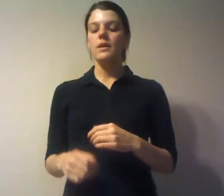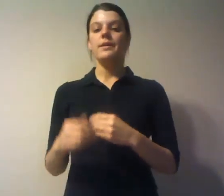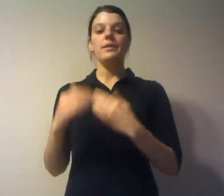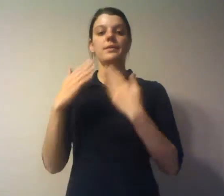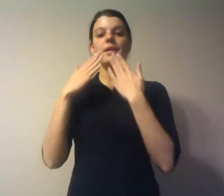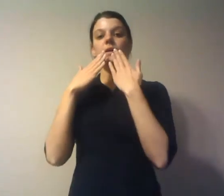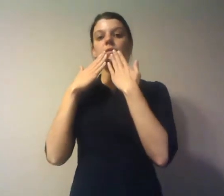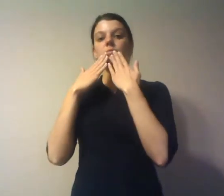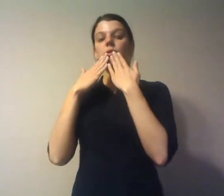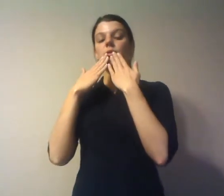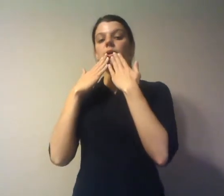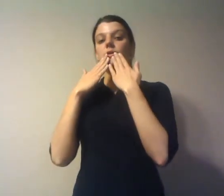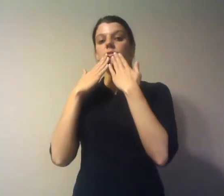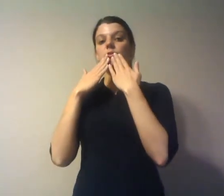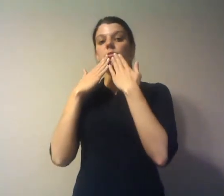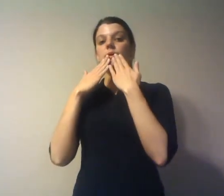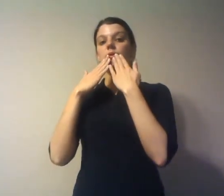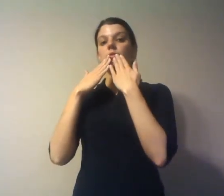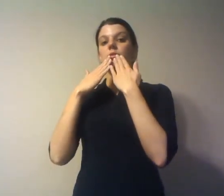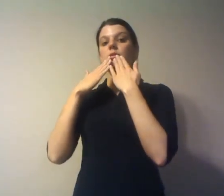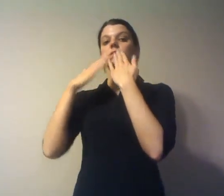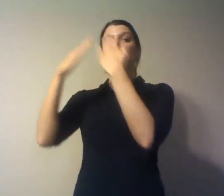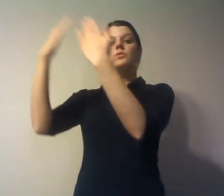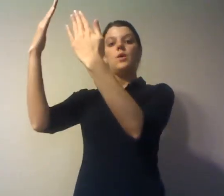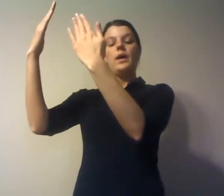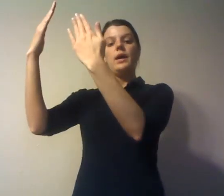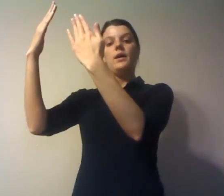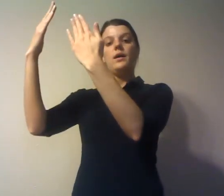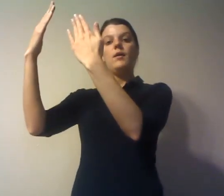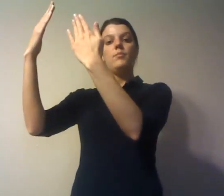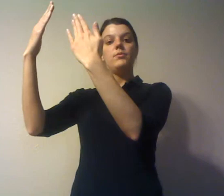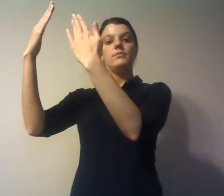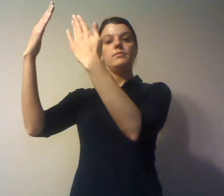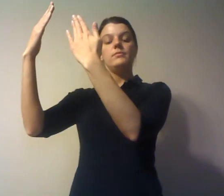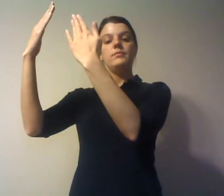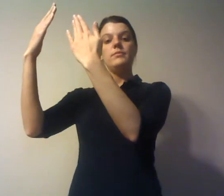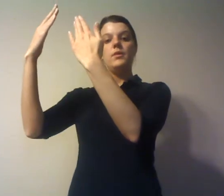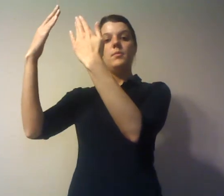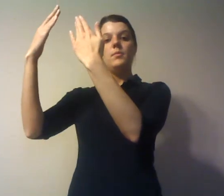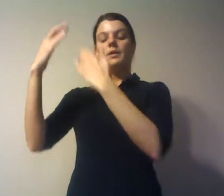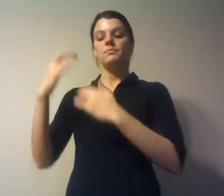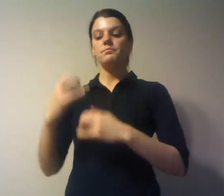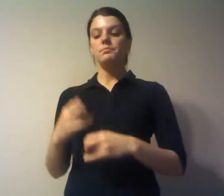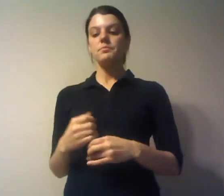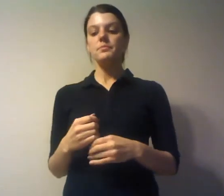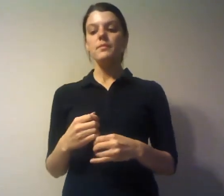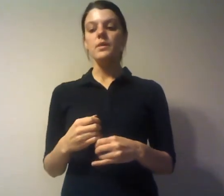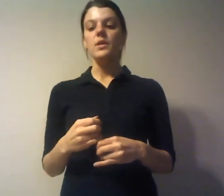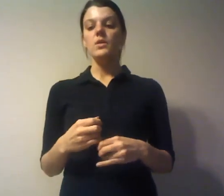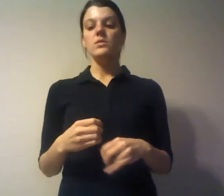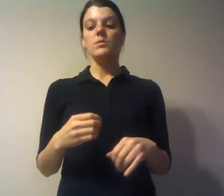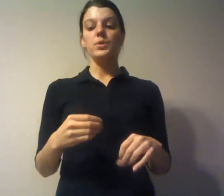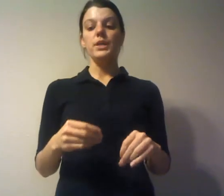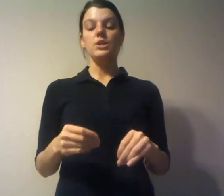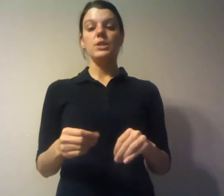And then thanks, both hands to your mouth, just go up and out. So the bridge